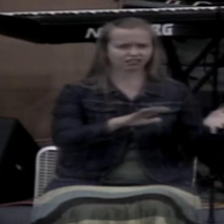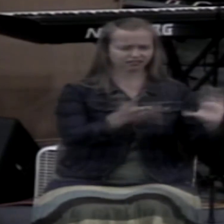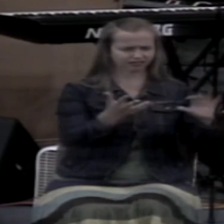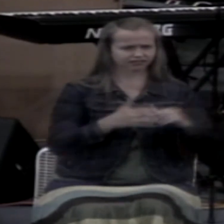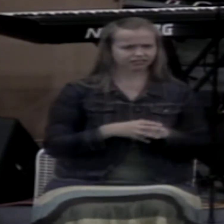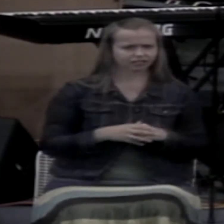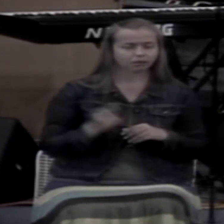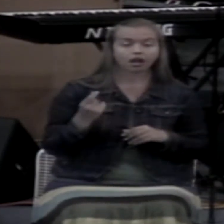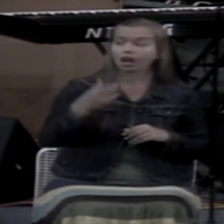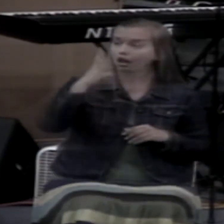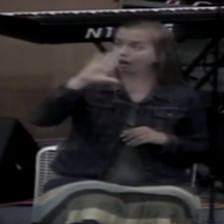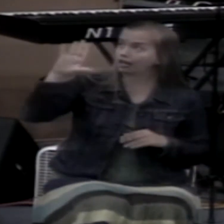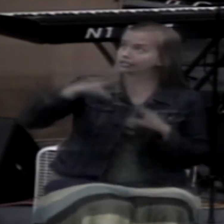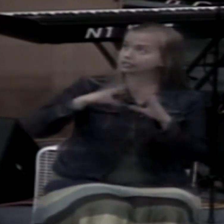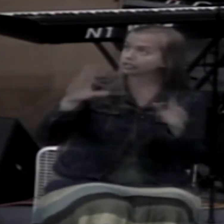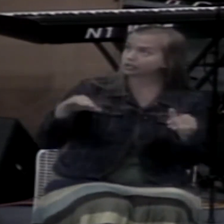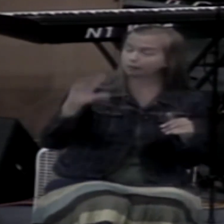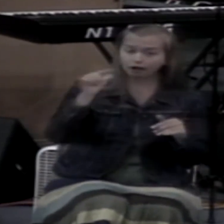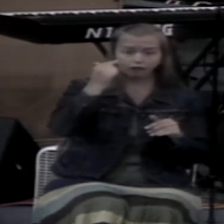operated by imperfect people.